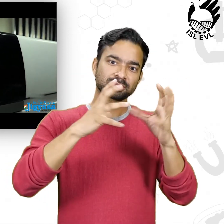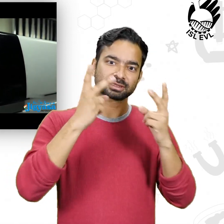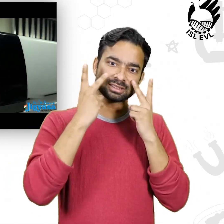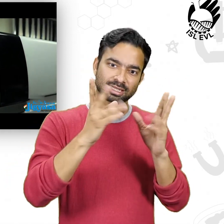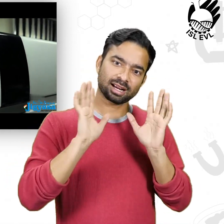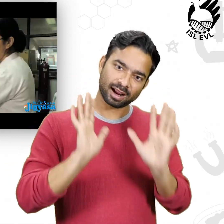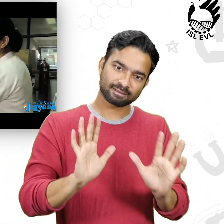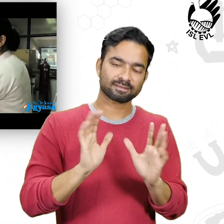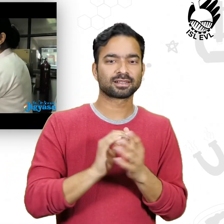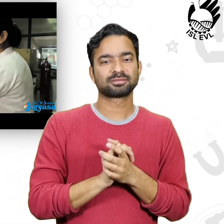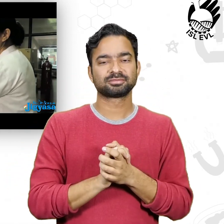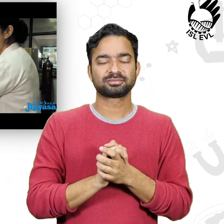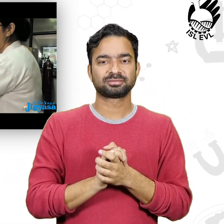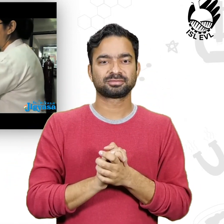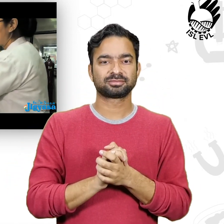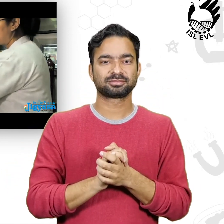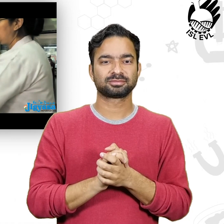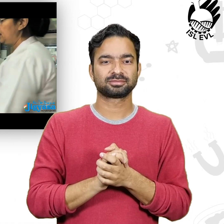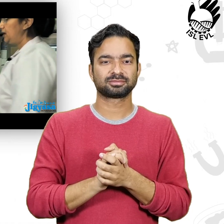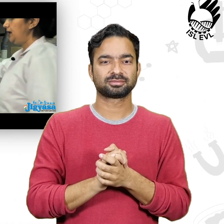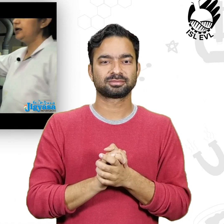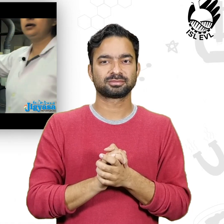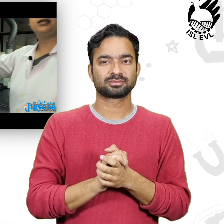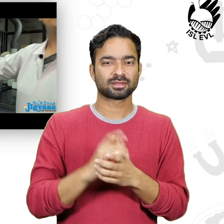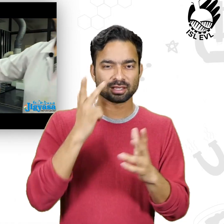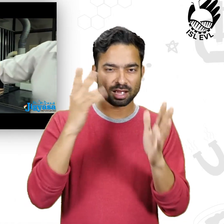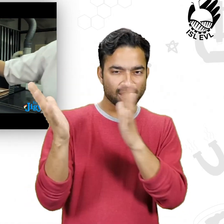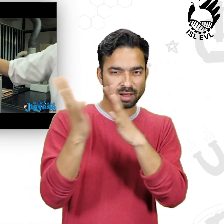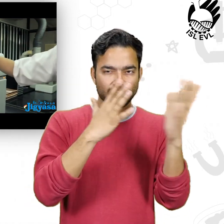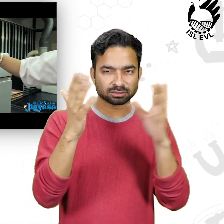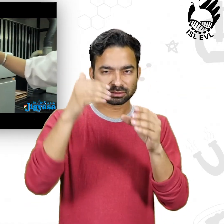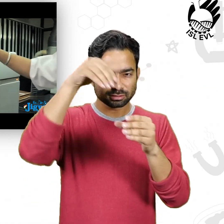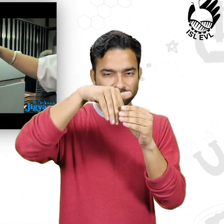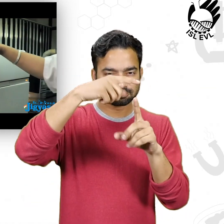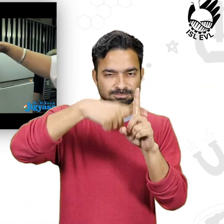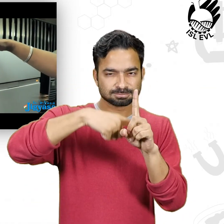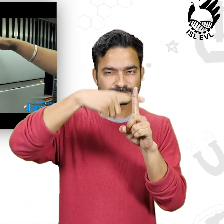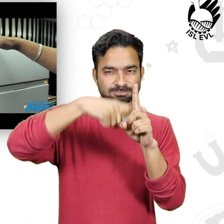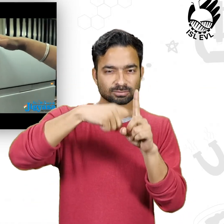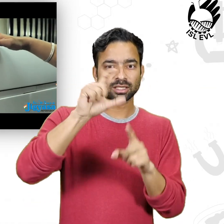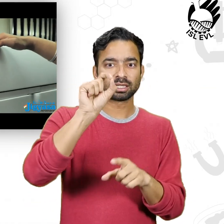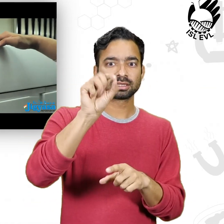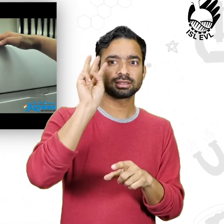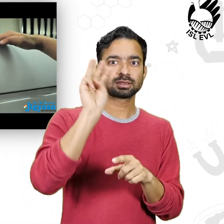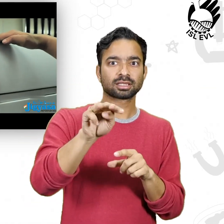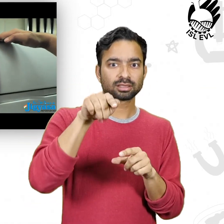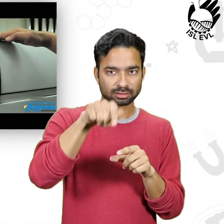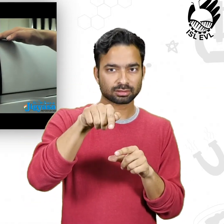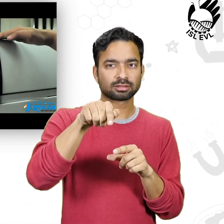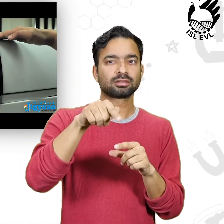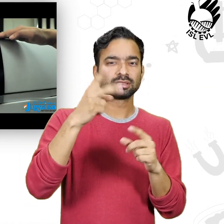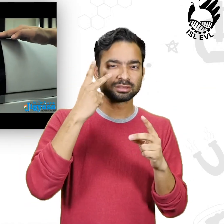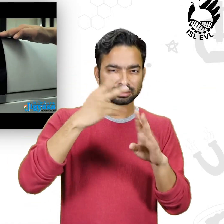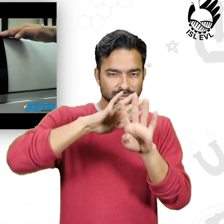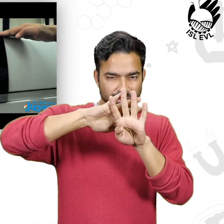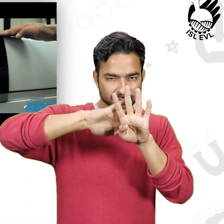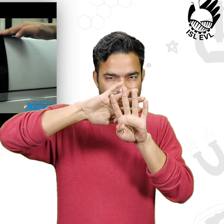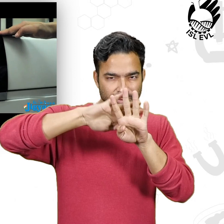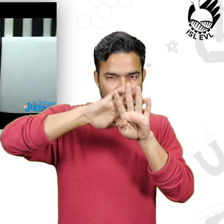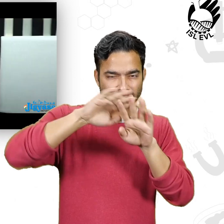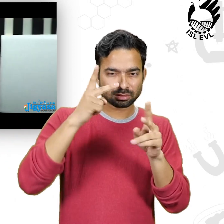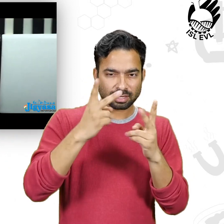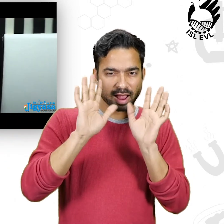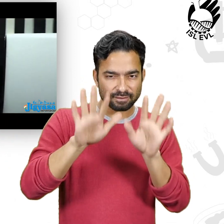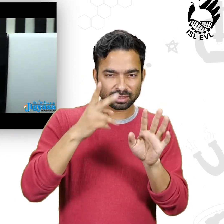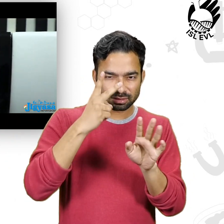mass spectrometer. This is the spray chamber. Here the plasma is going to be generated at the temperature of 10,000 degrees